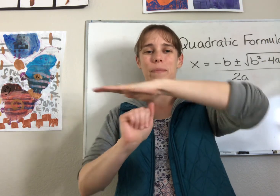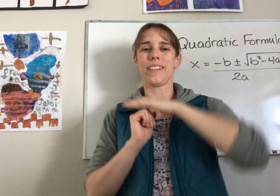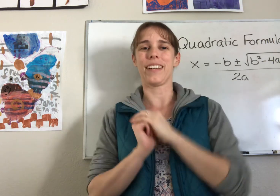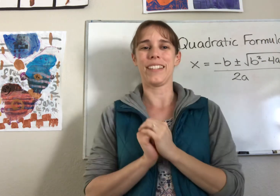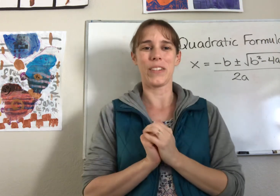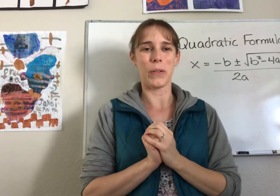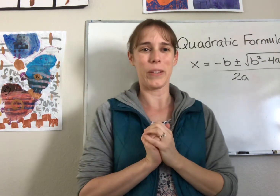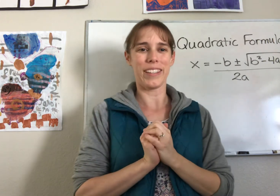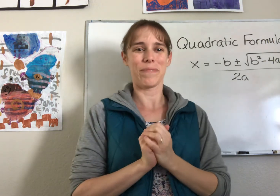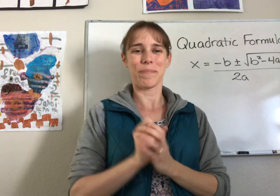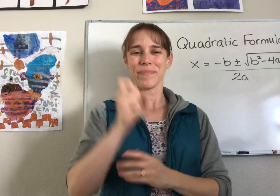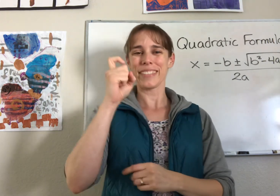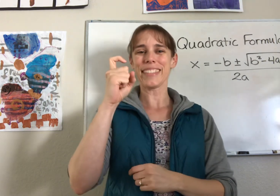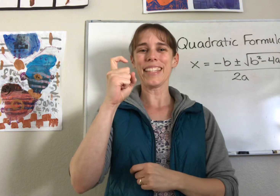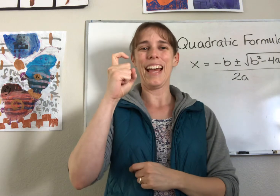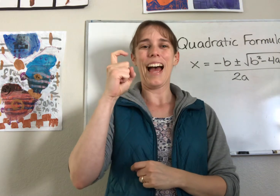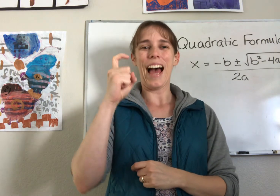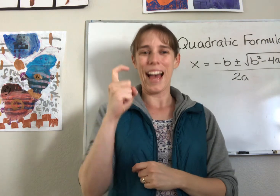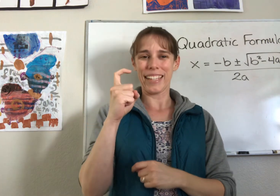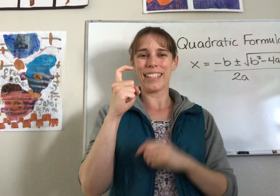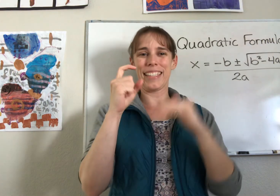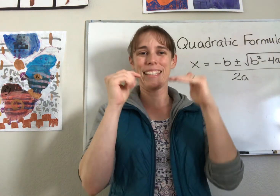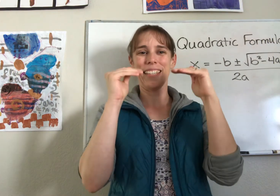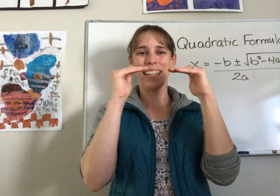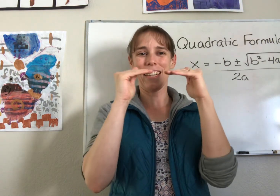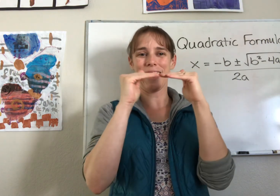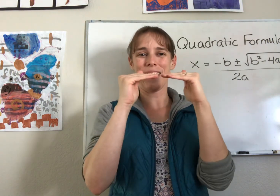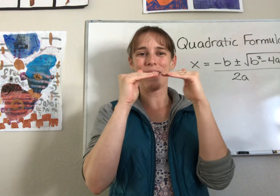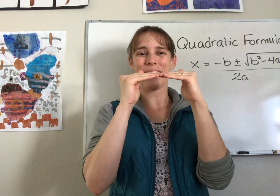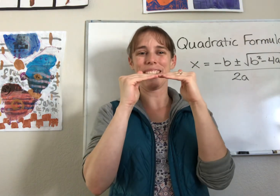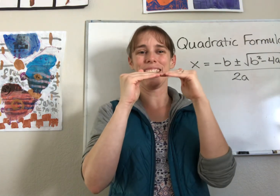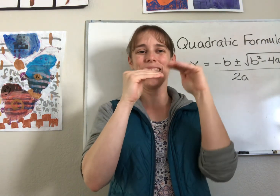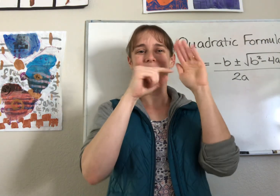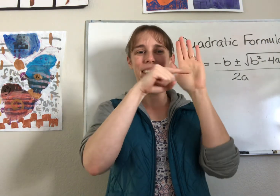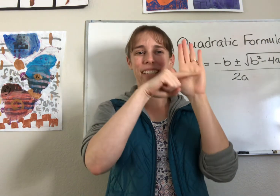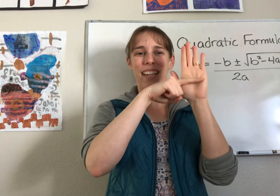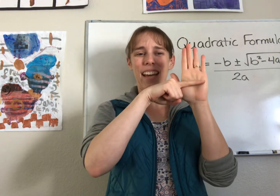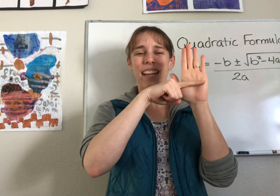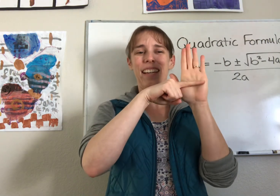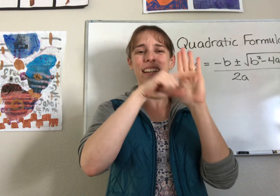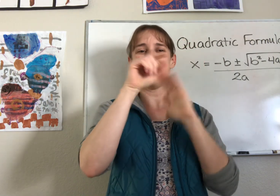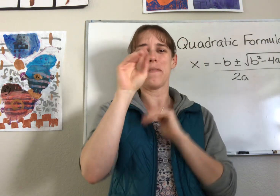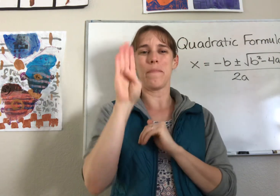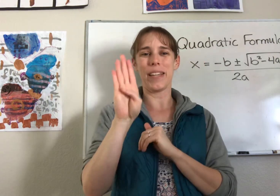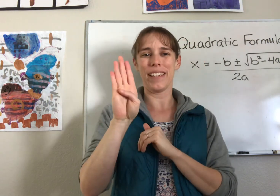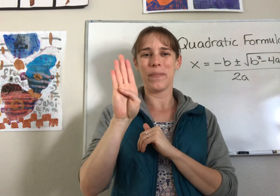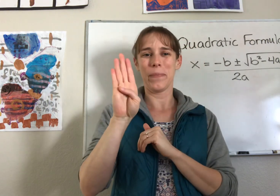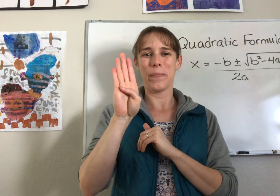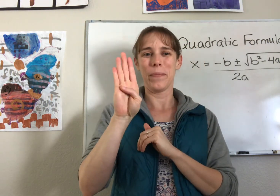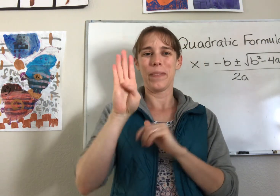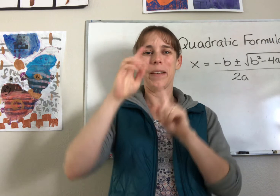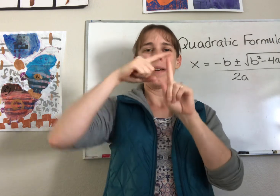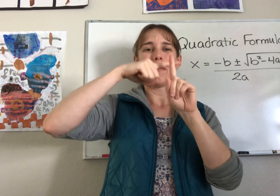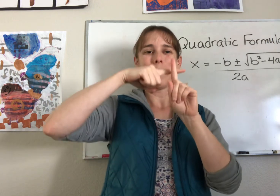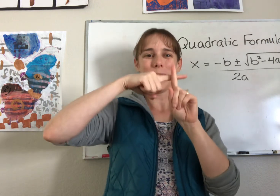Okay, let's do the whole thing. X equals negative B